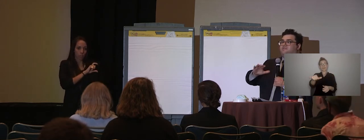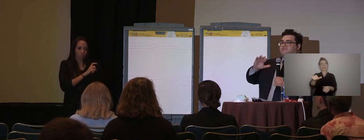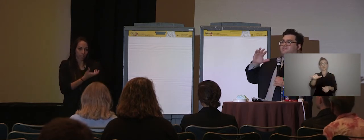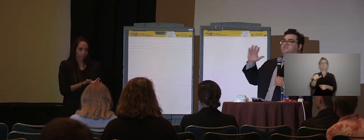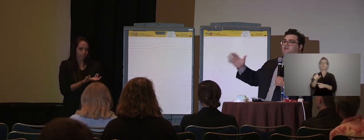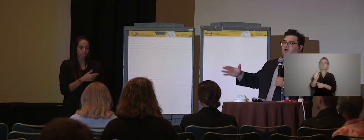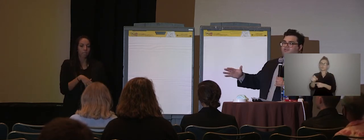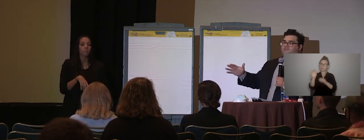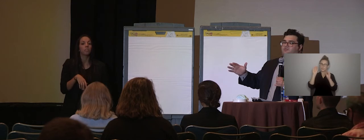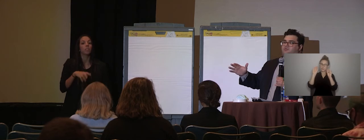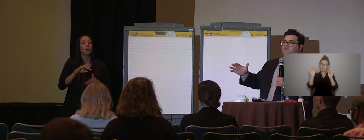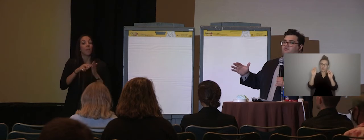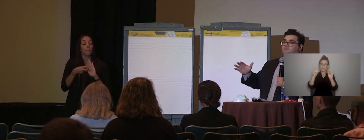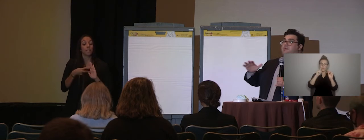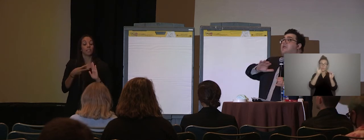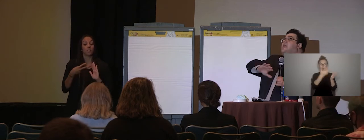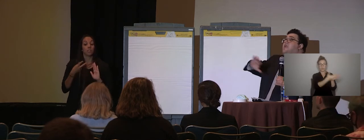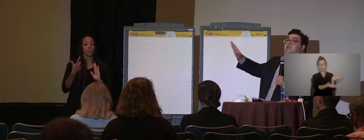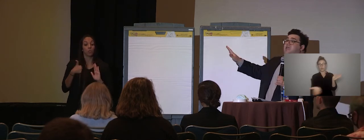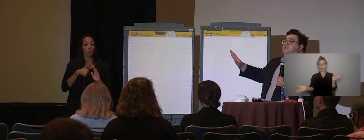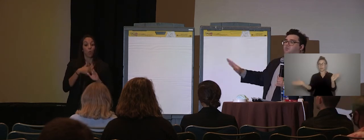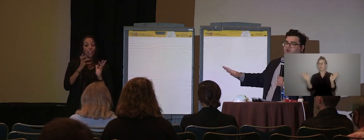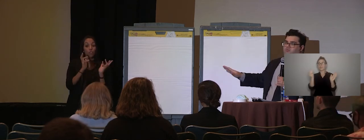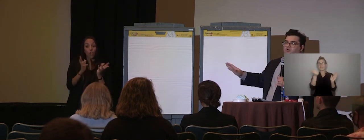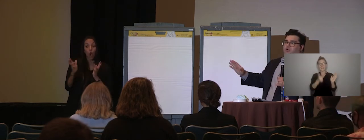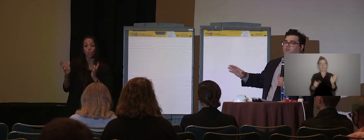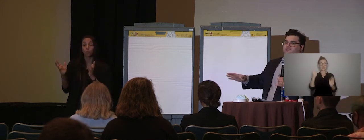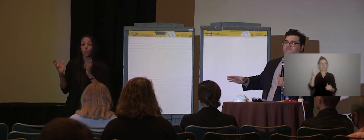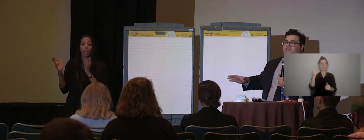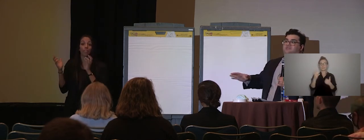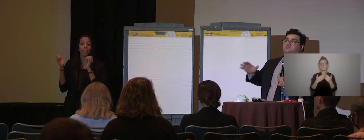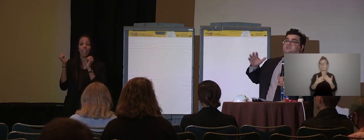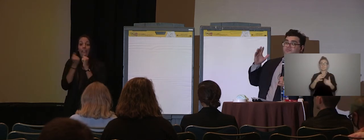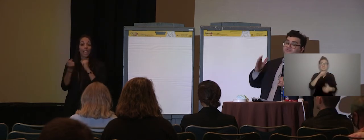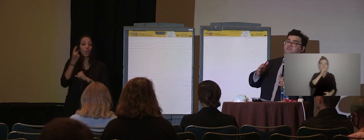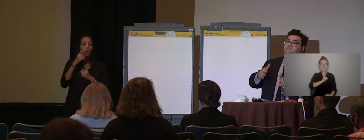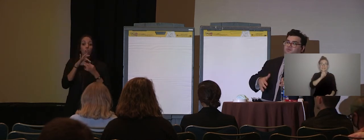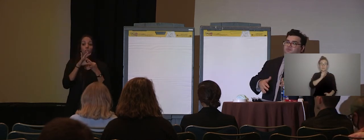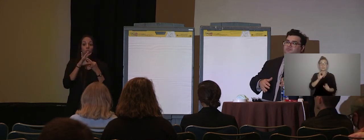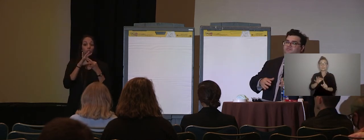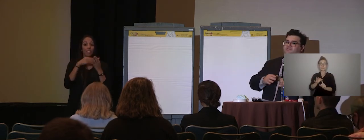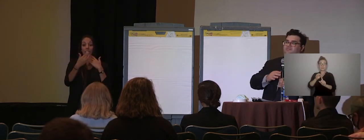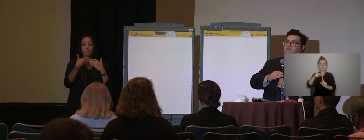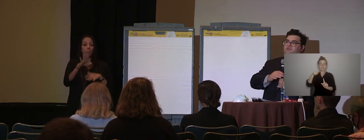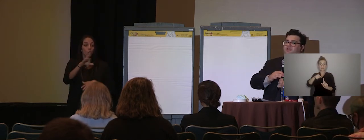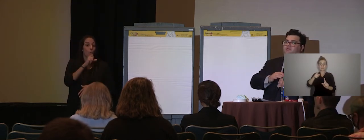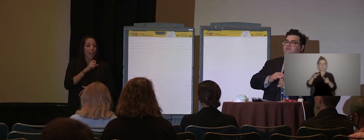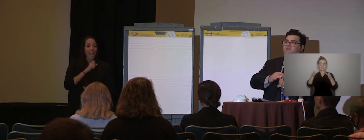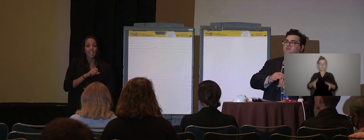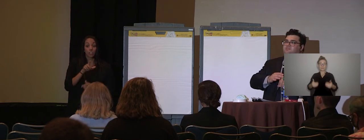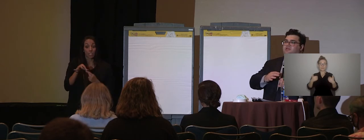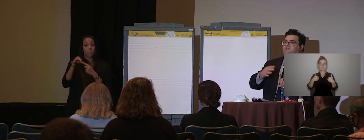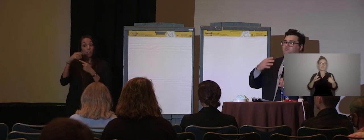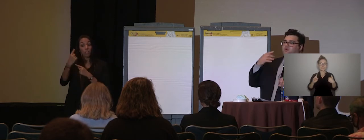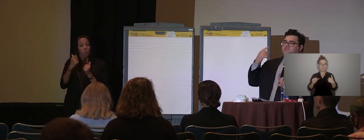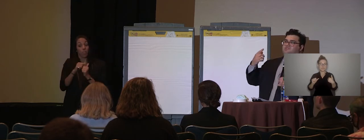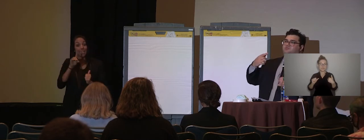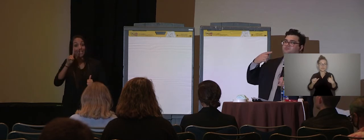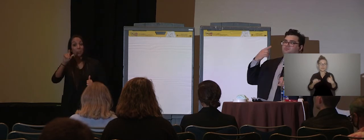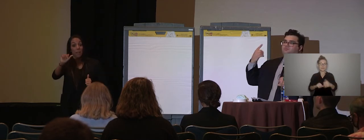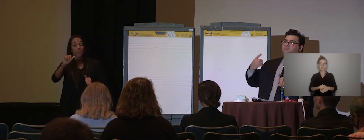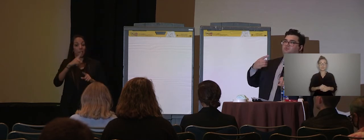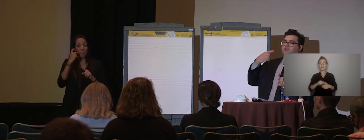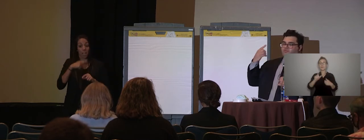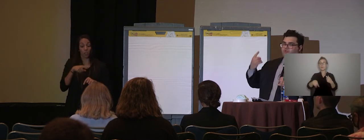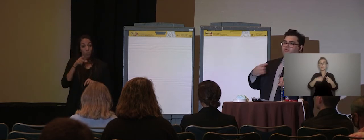That needs to be taught to anyone, regardless of age, especially someone with a disability, because once you